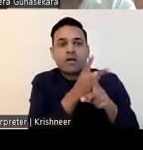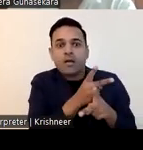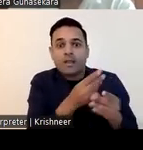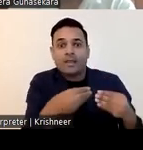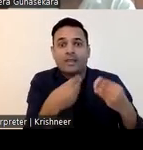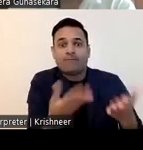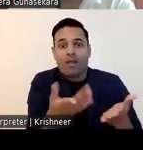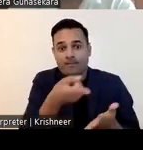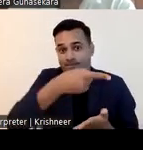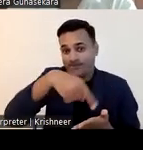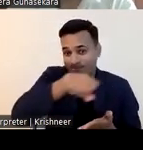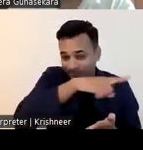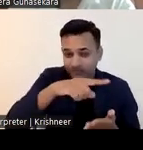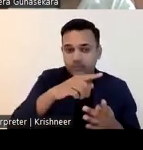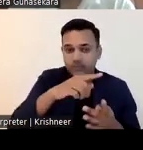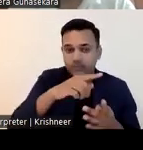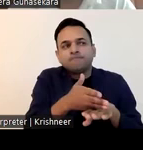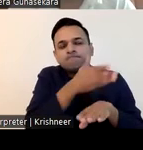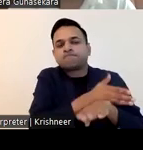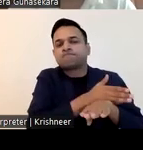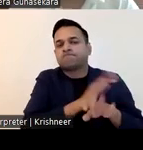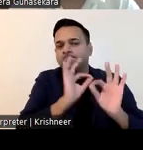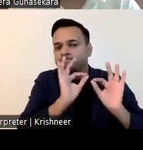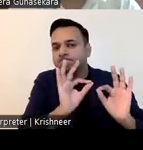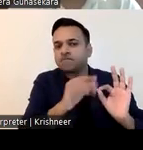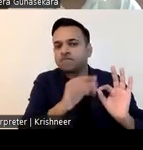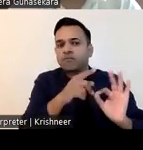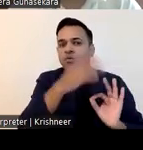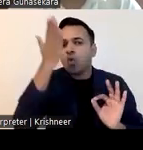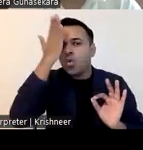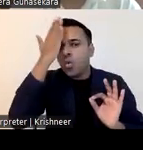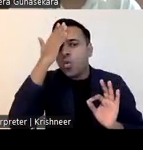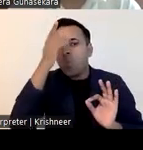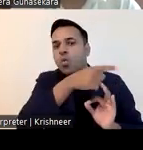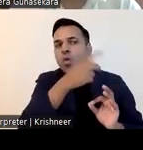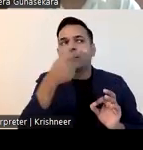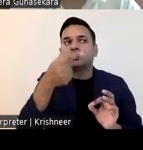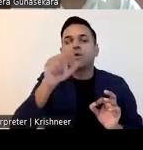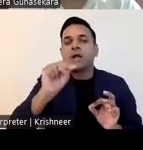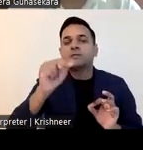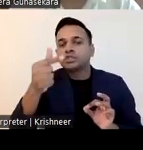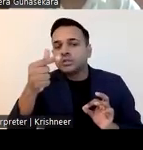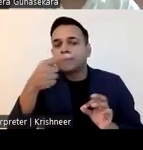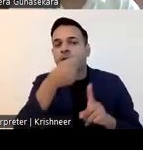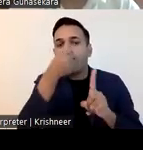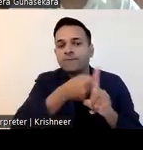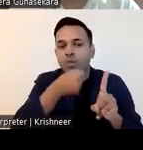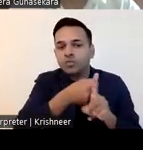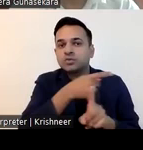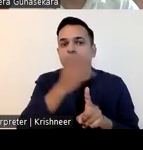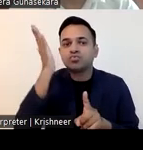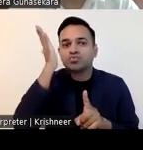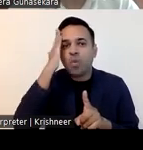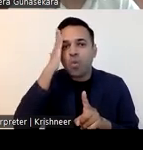how to respect to the children who are living in the care. And also for the students in the child care institution, the value